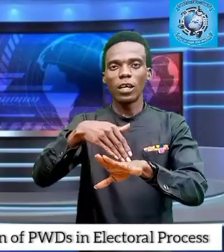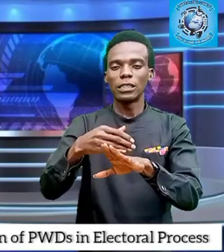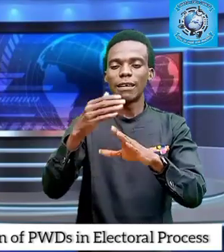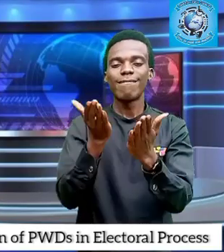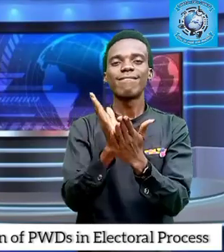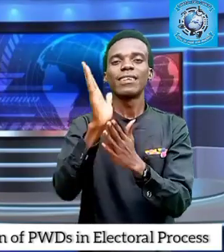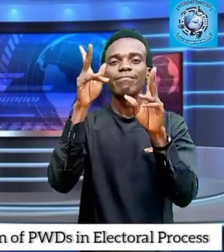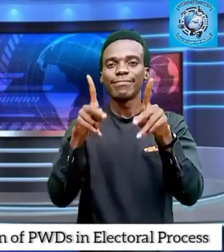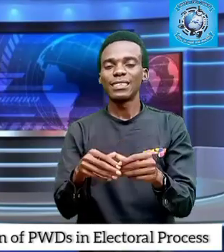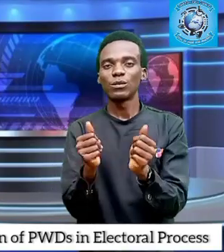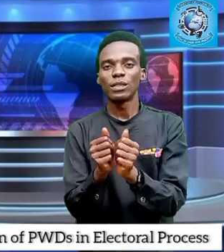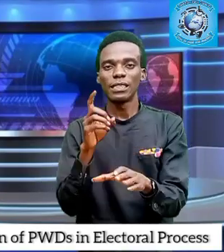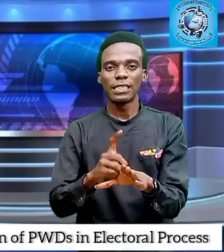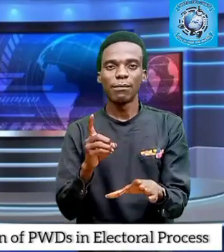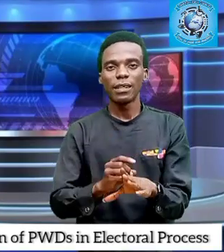with Disabilities